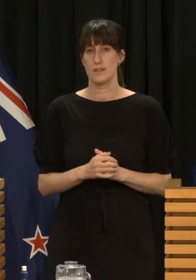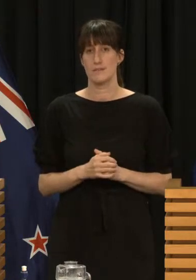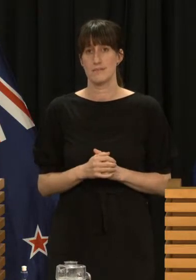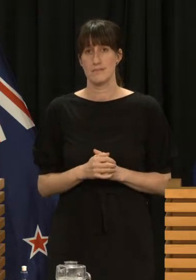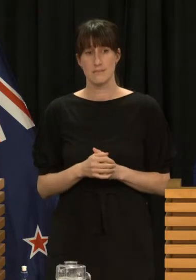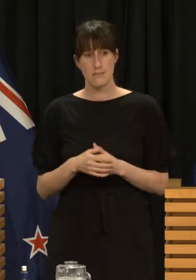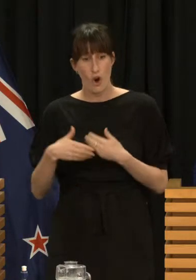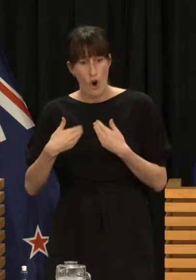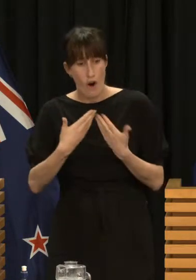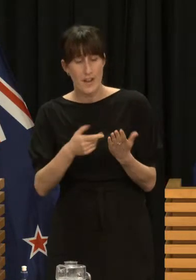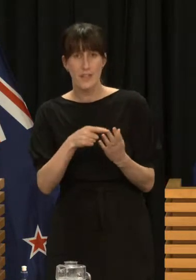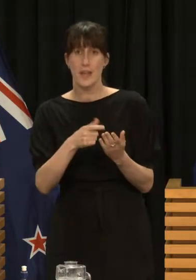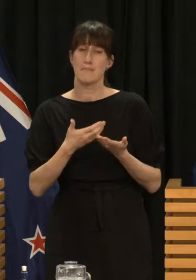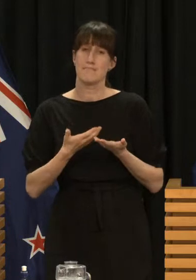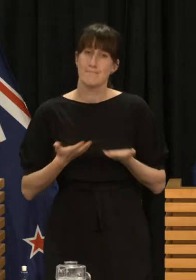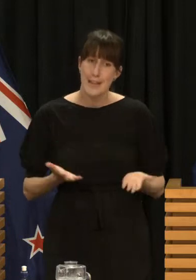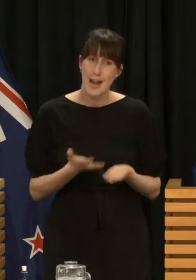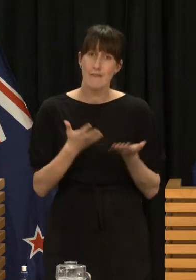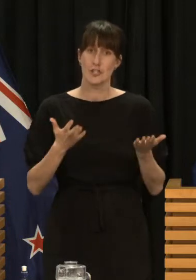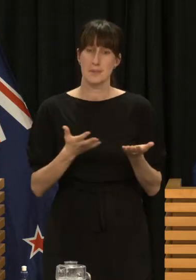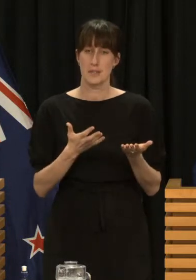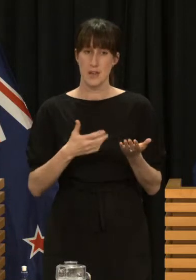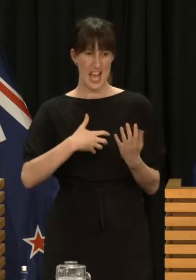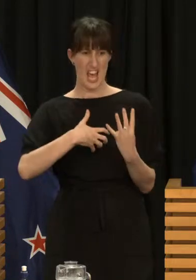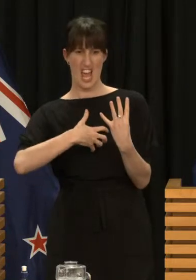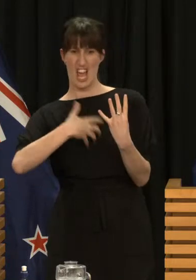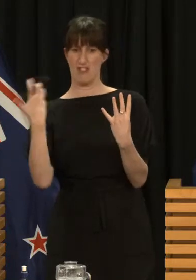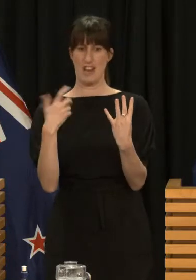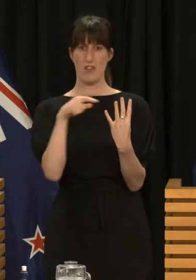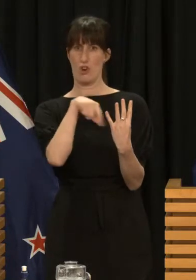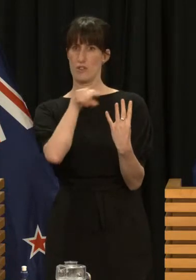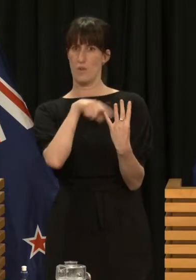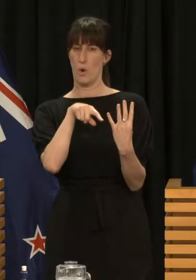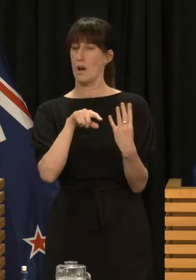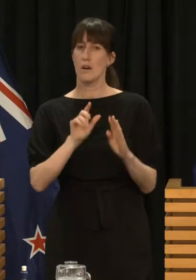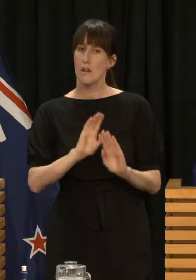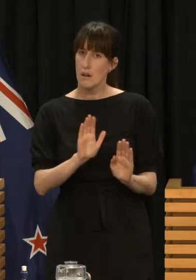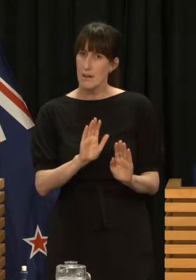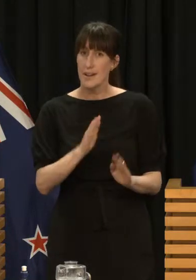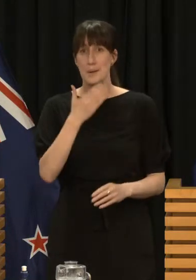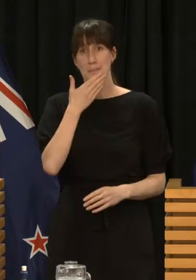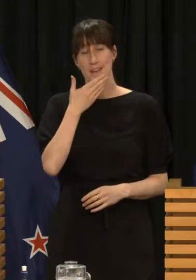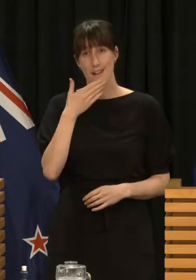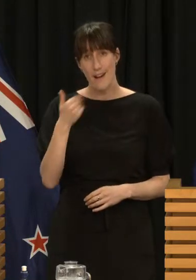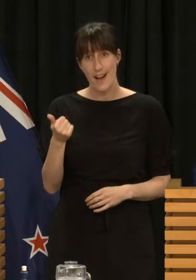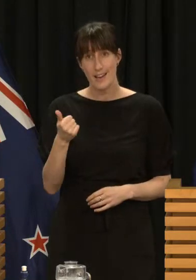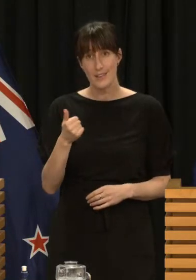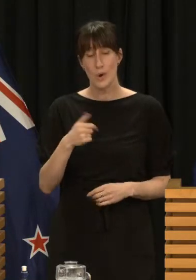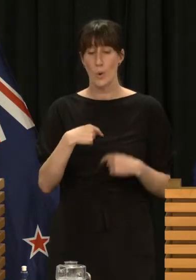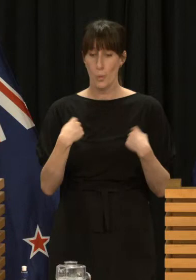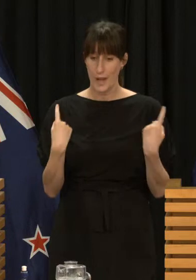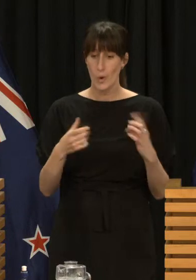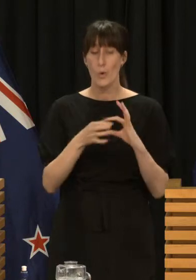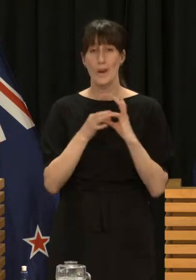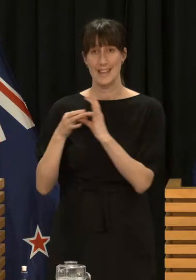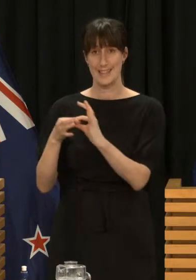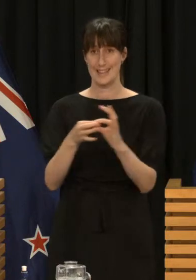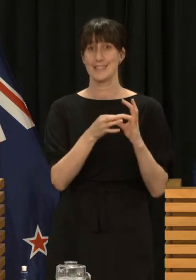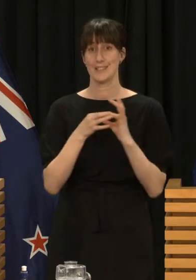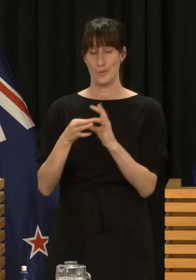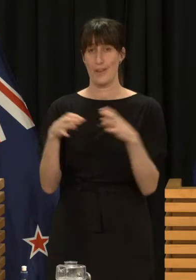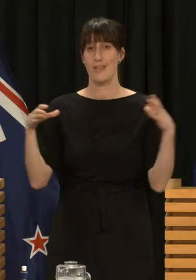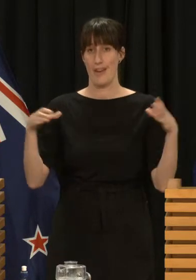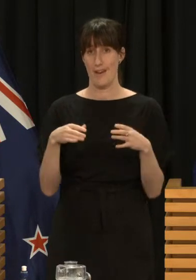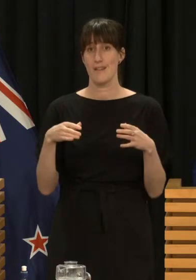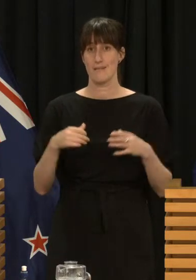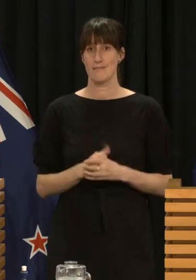not anger. This is not their fault. Be kind. We are all in this together. Finally, I want